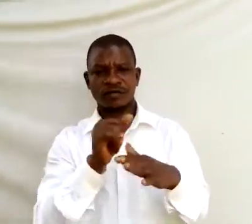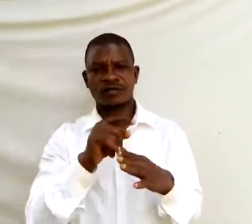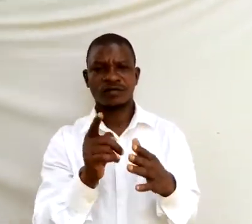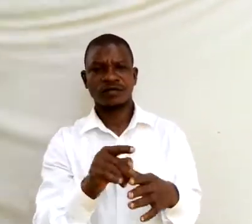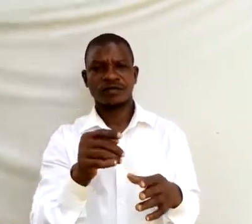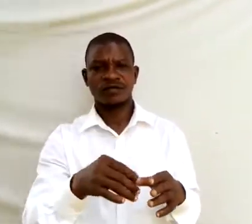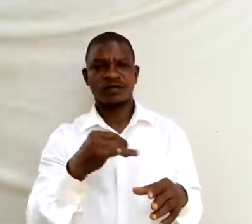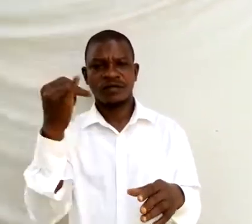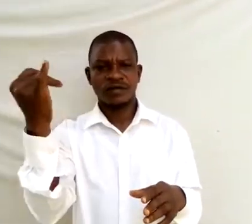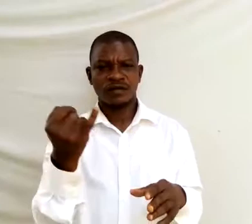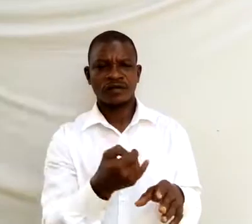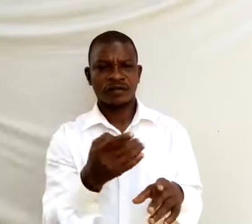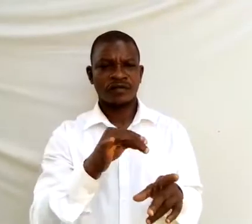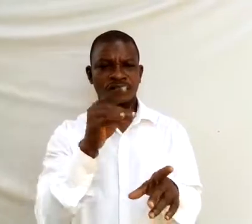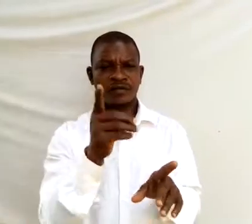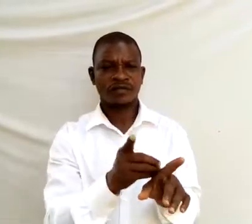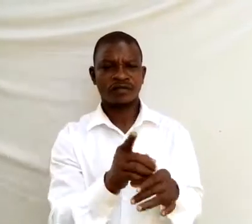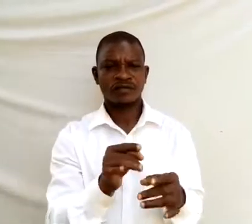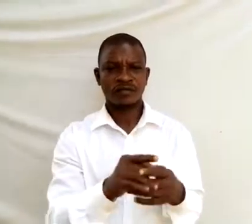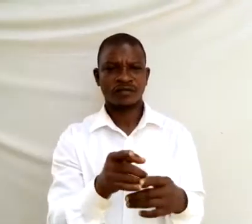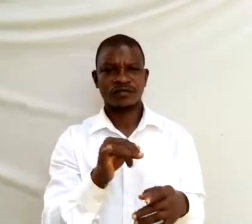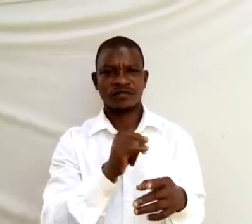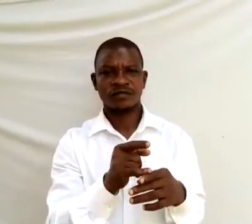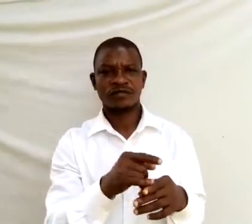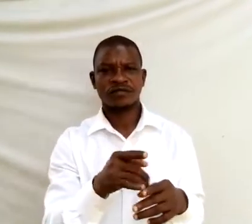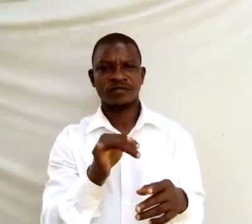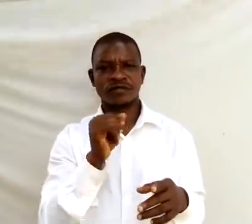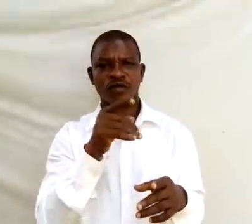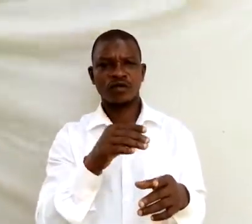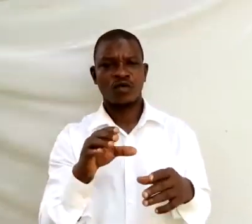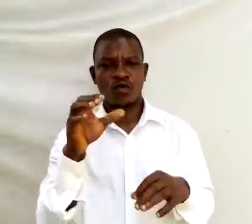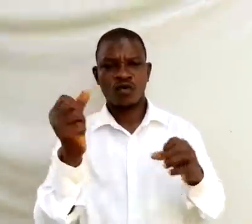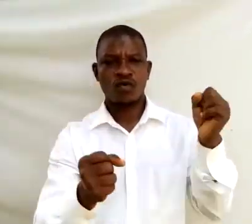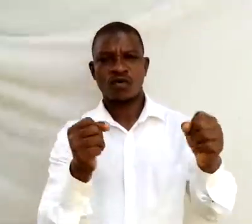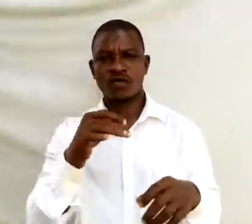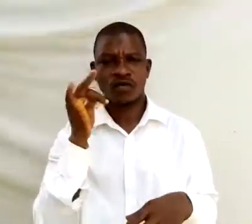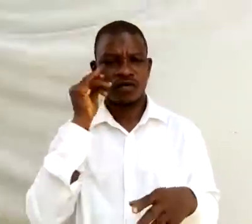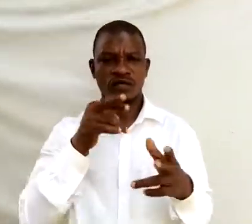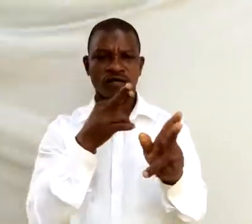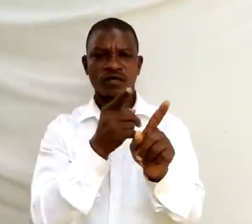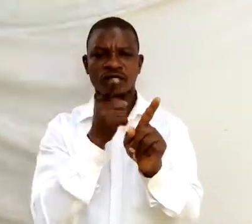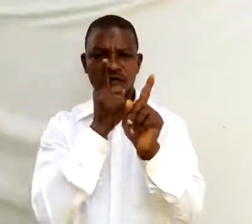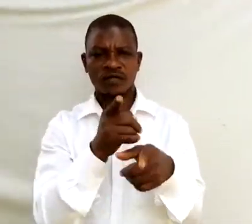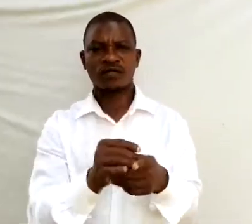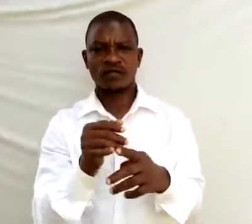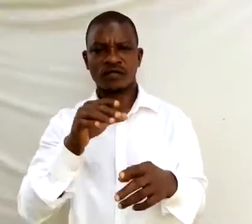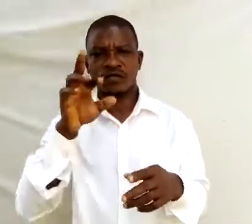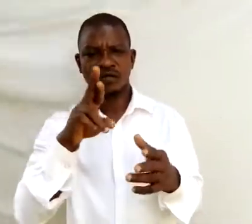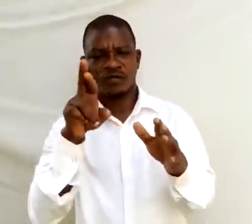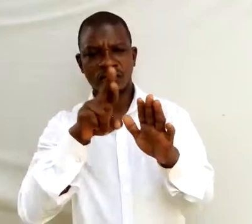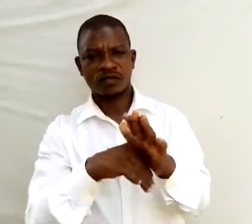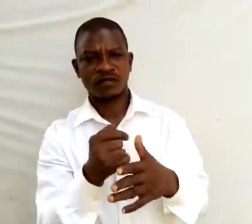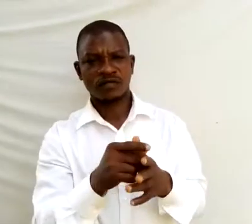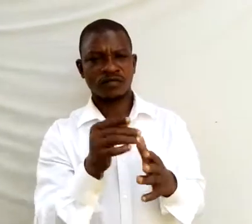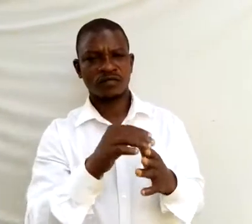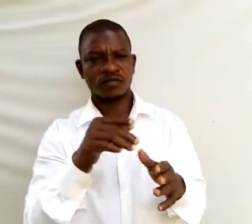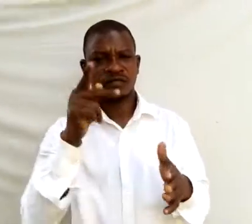import duty and cost of production on cars results in a reduction in the price of